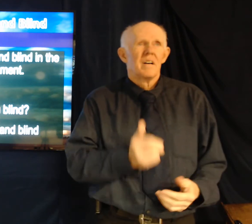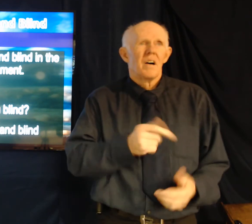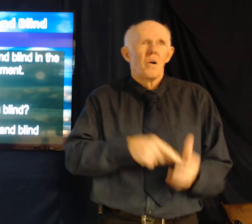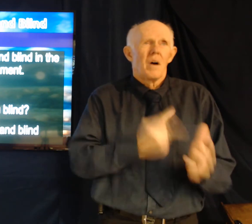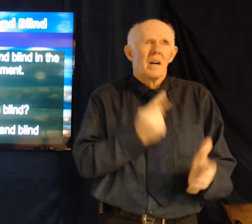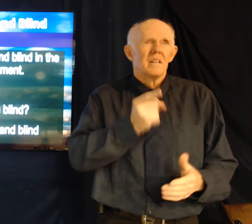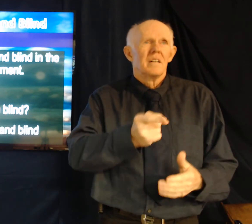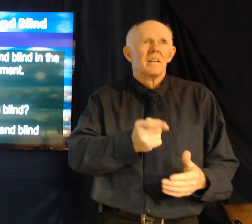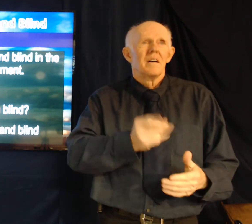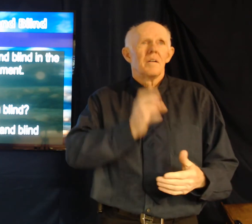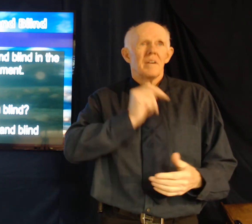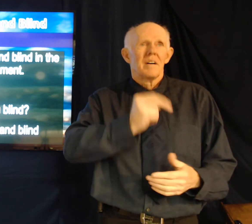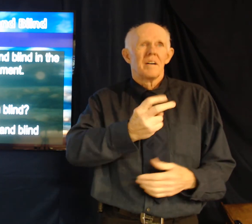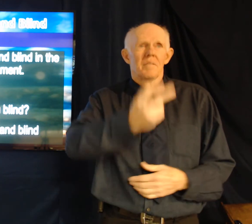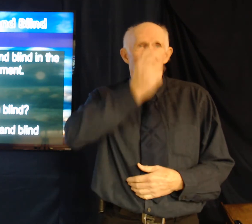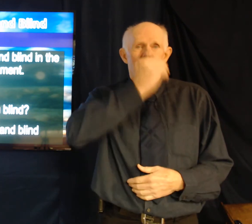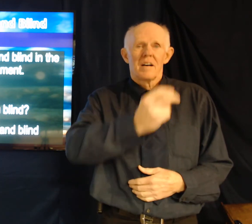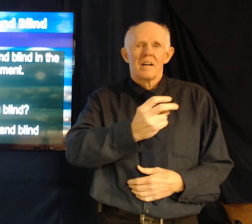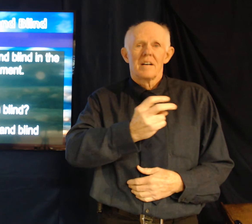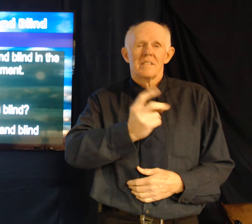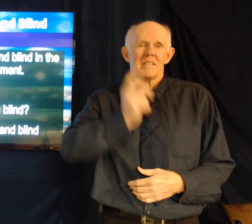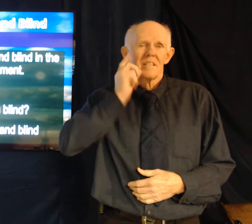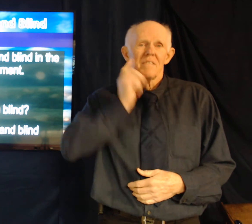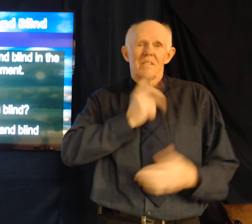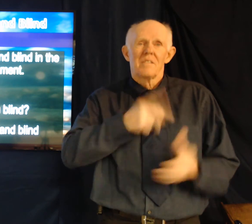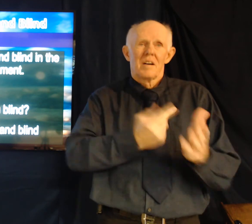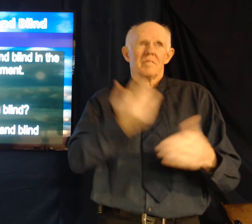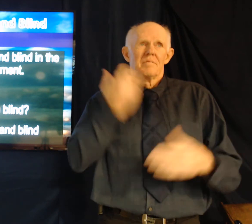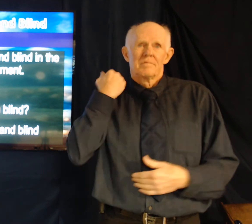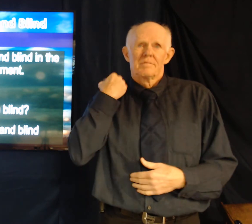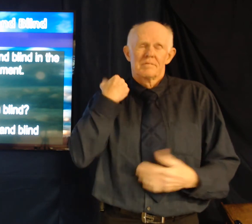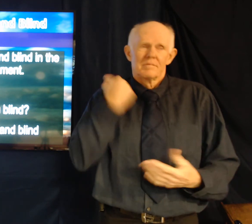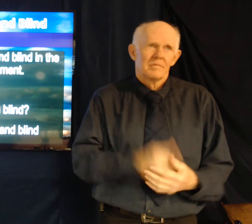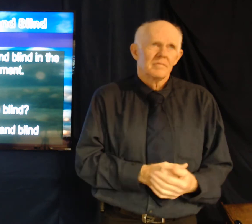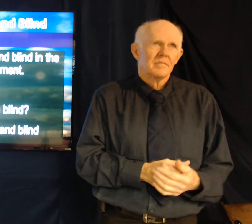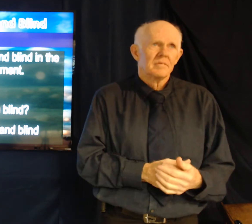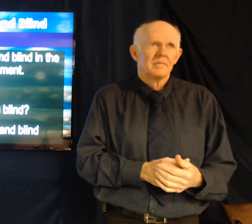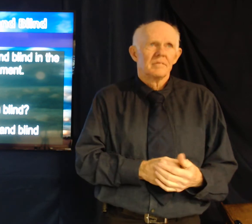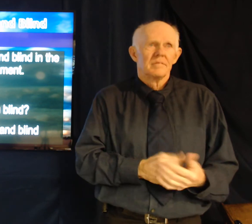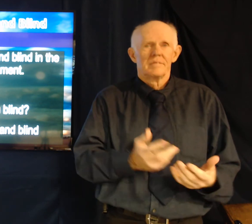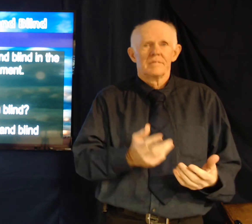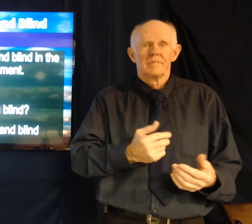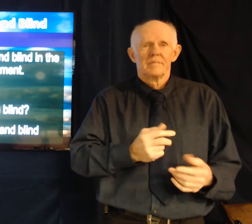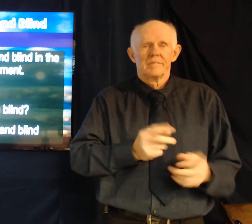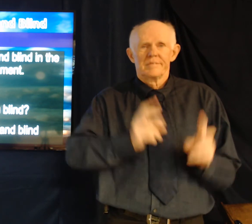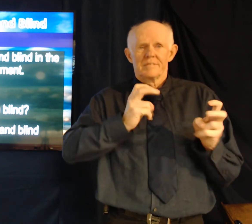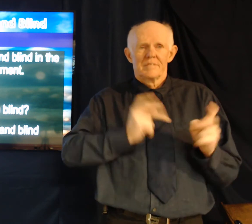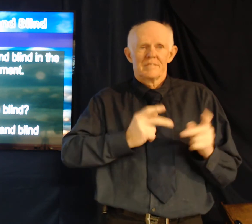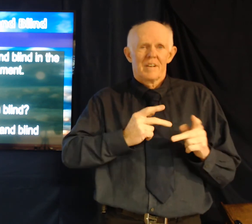As once you had been deaf, once before, and blind,